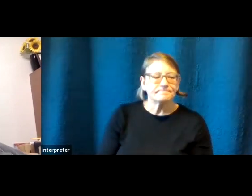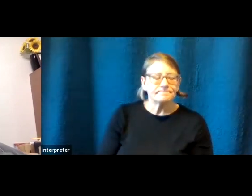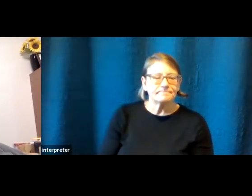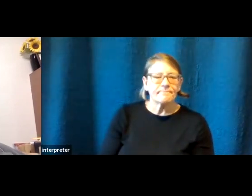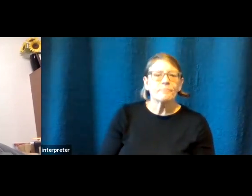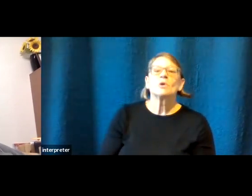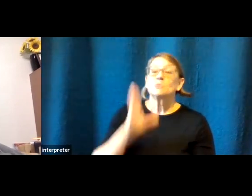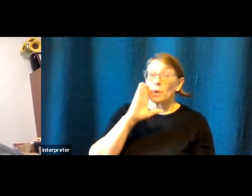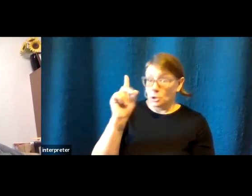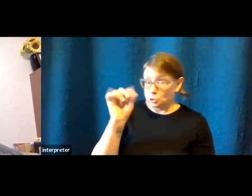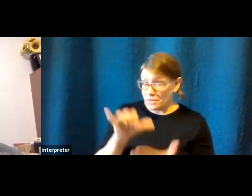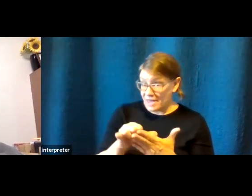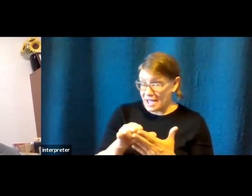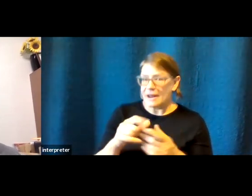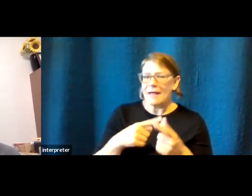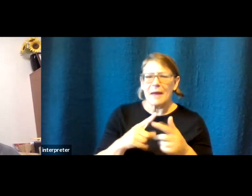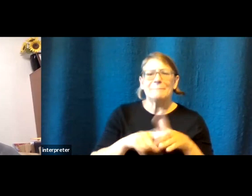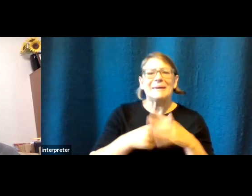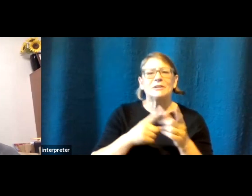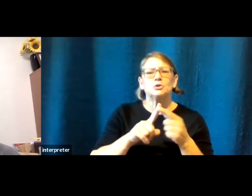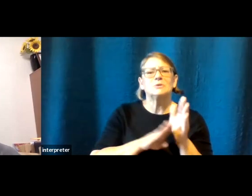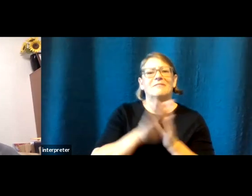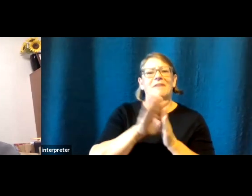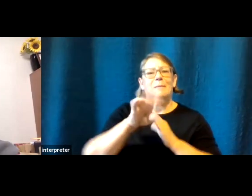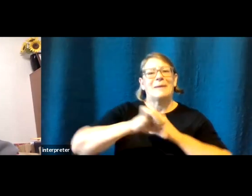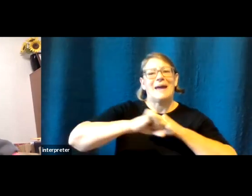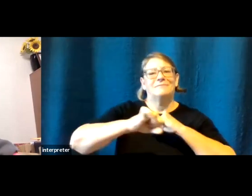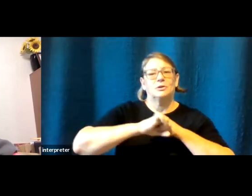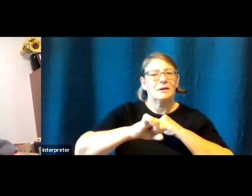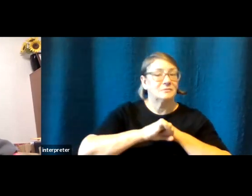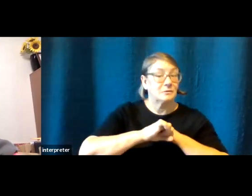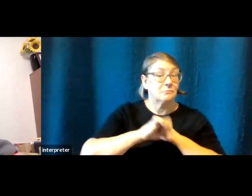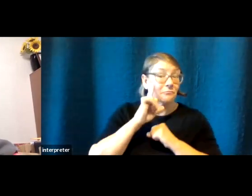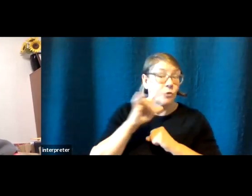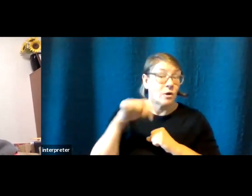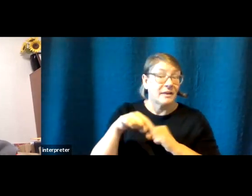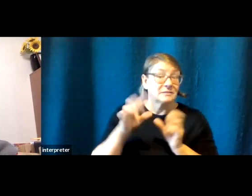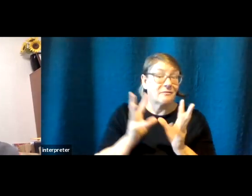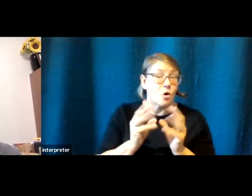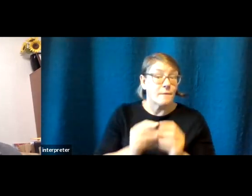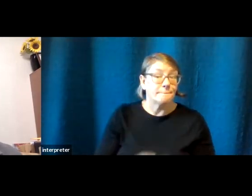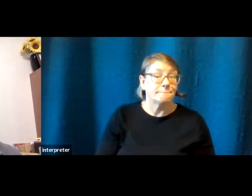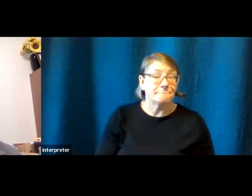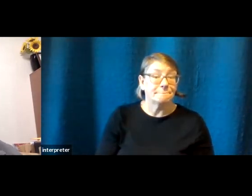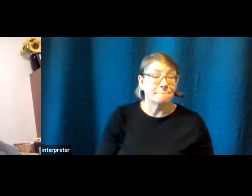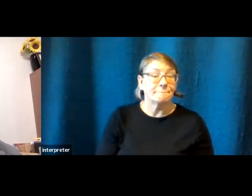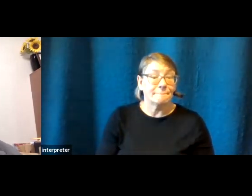So we will do that and begin to develop some advertising for this.